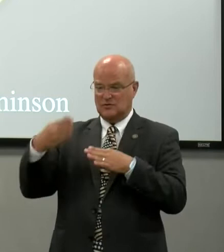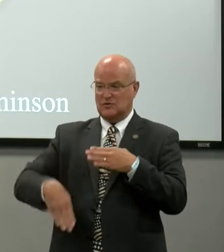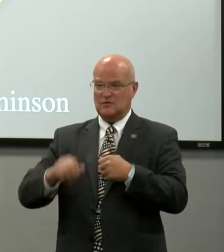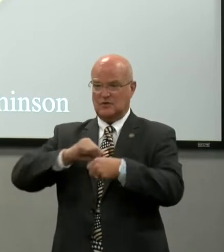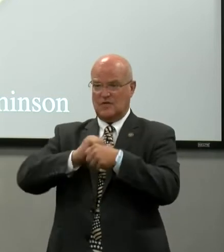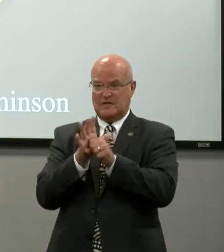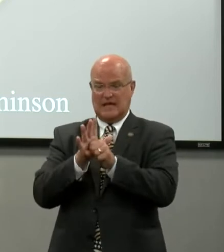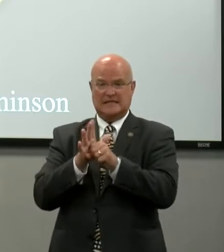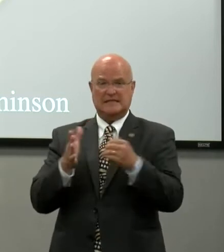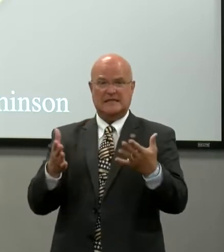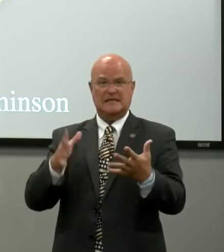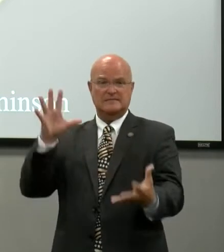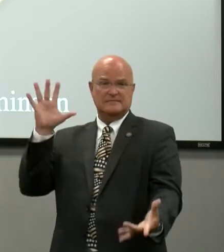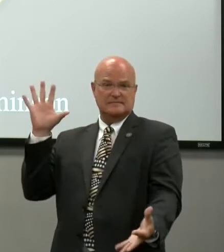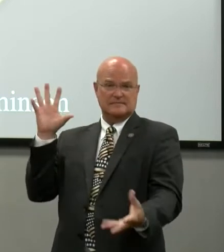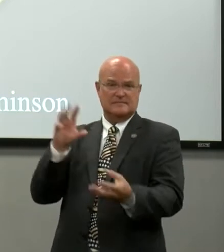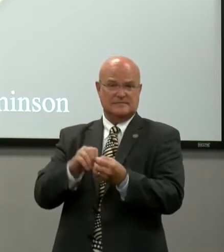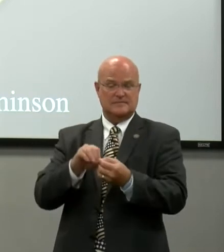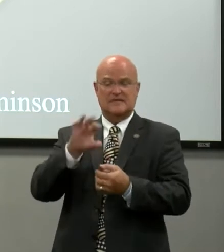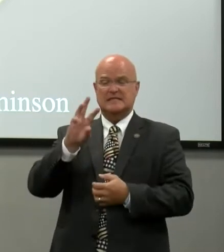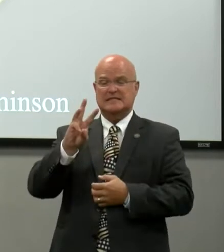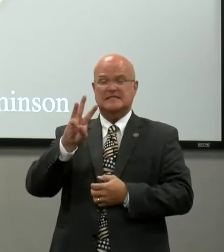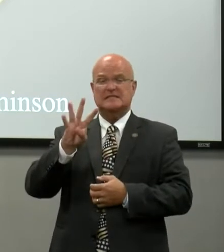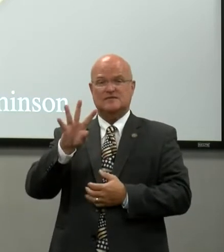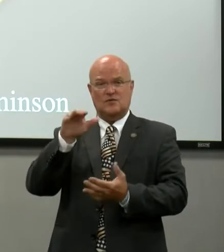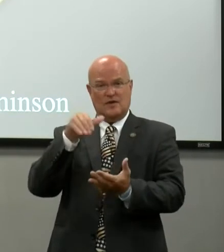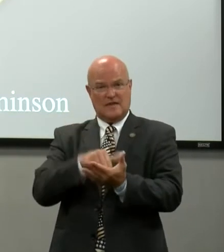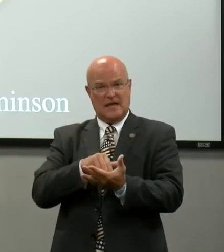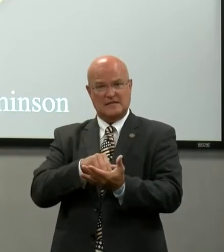of COVID-19. That brings us to